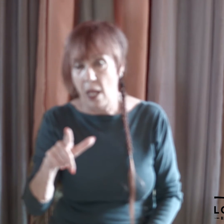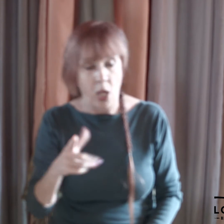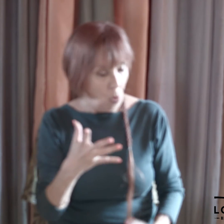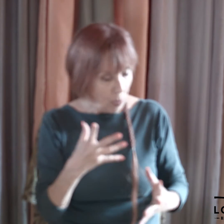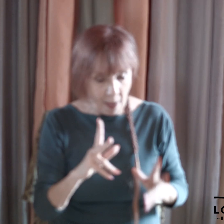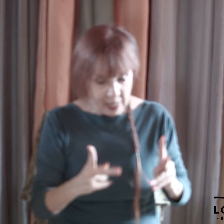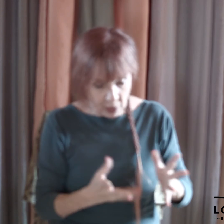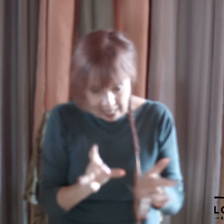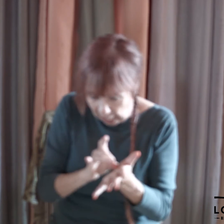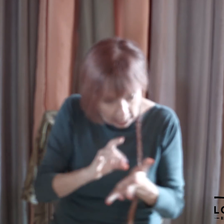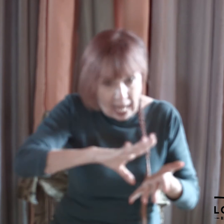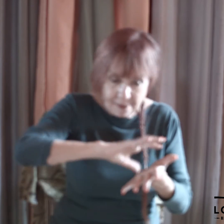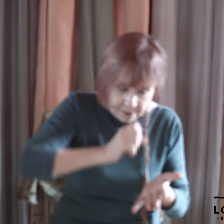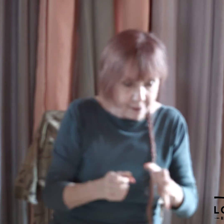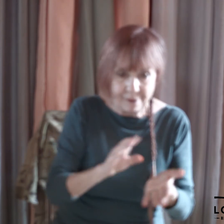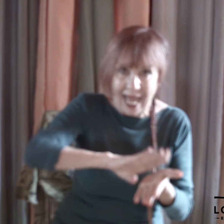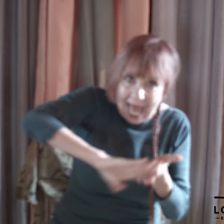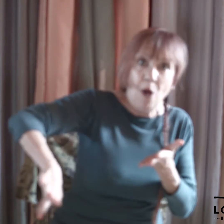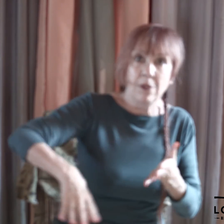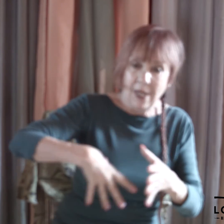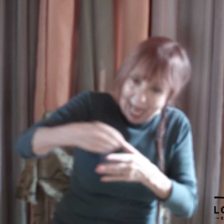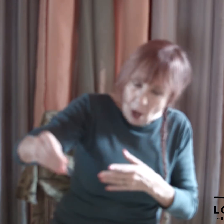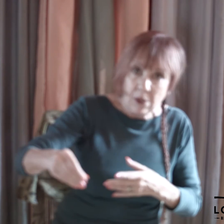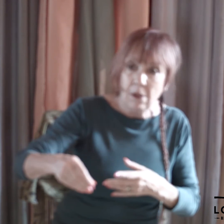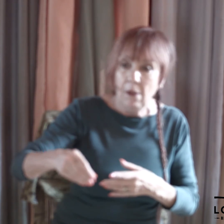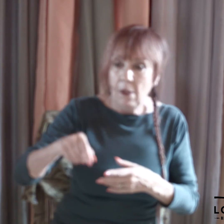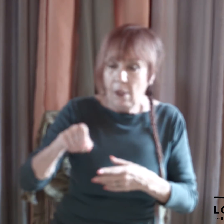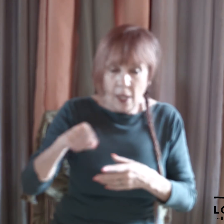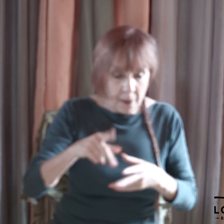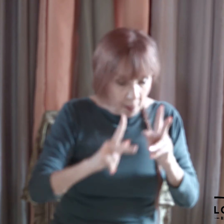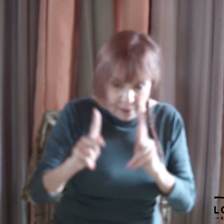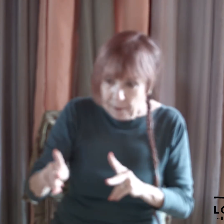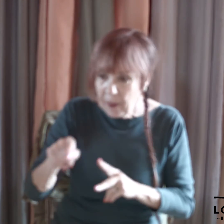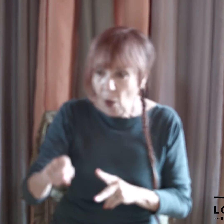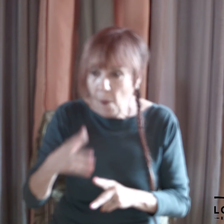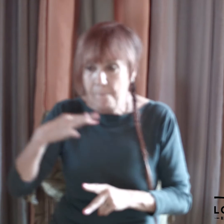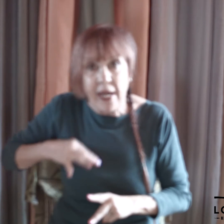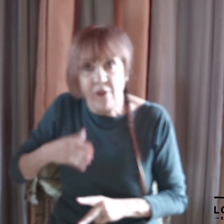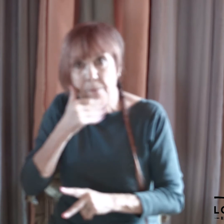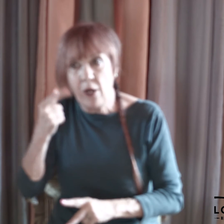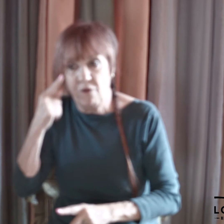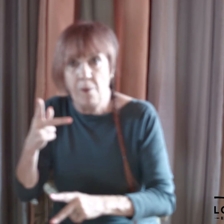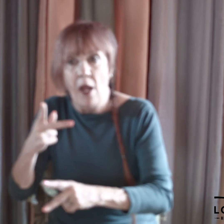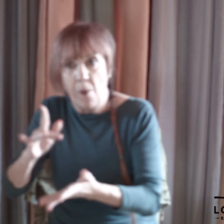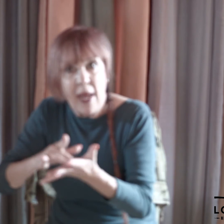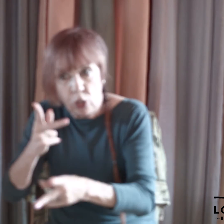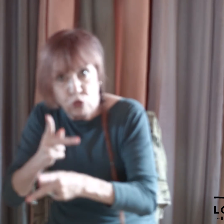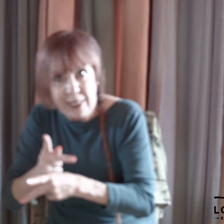people out who are more amenable to treatment than simply being locked up in a cell, which doesn't help them. They go